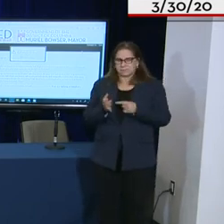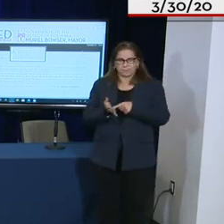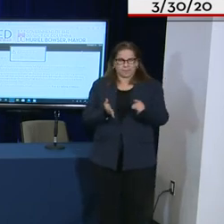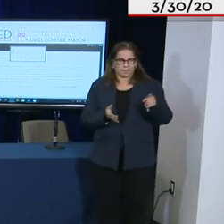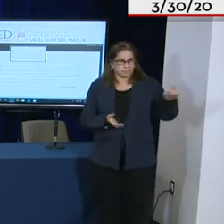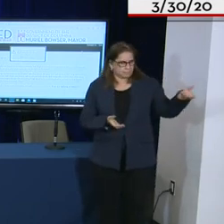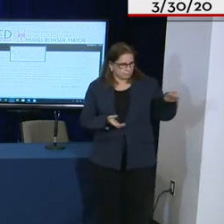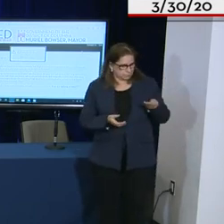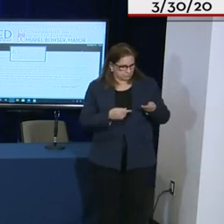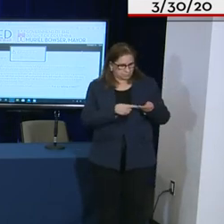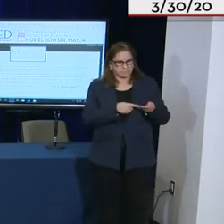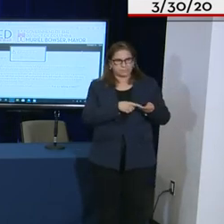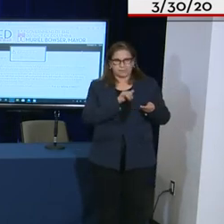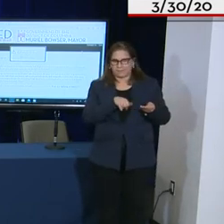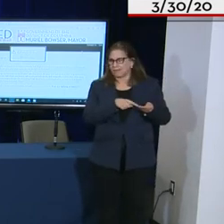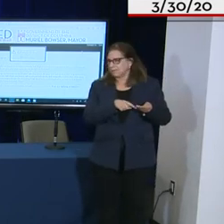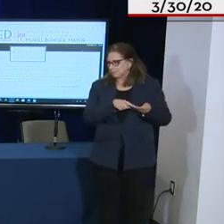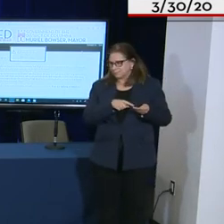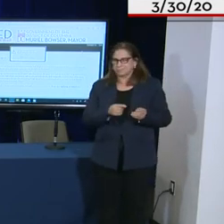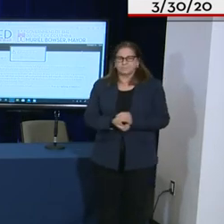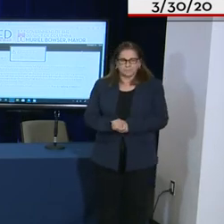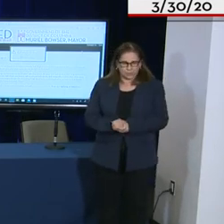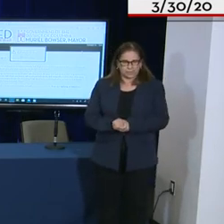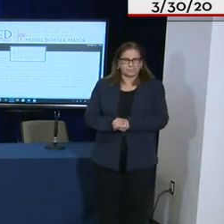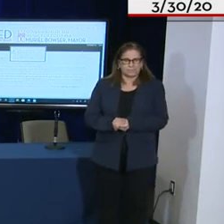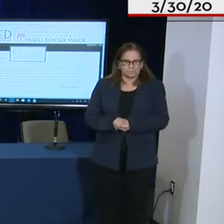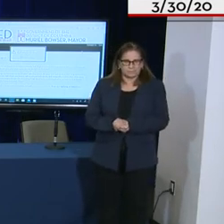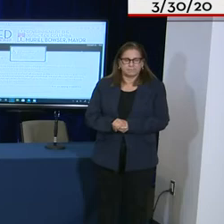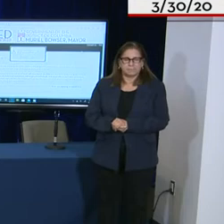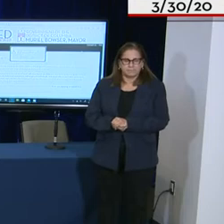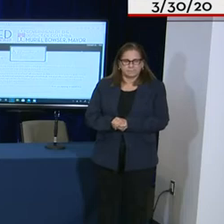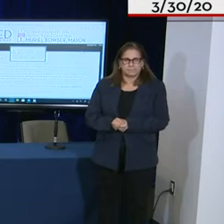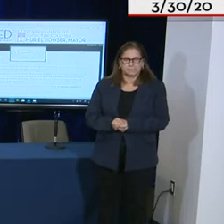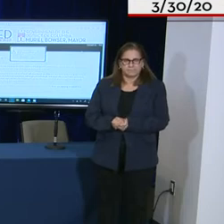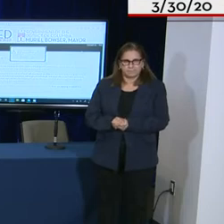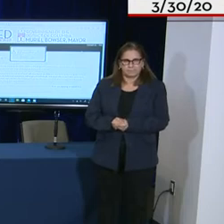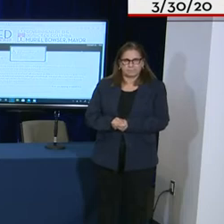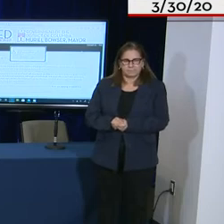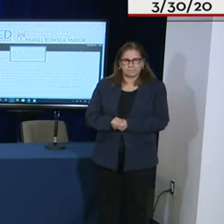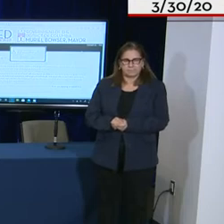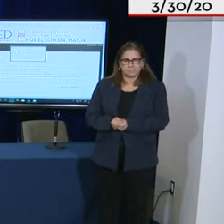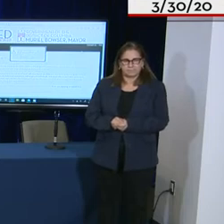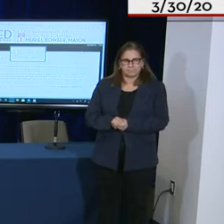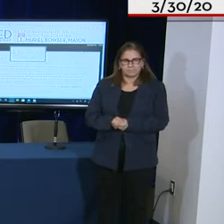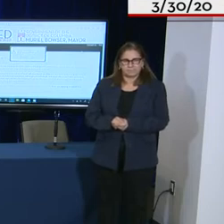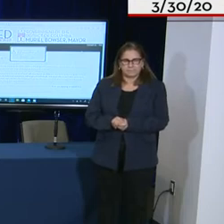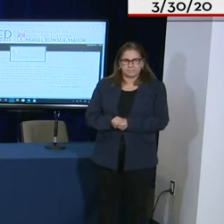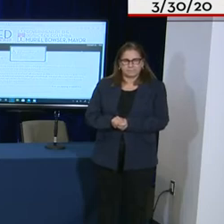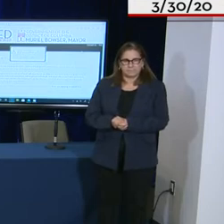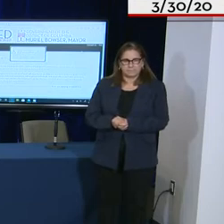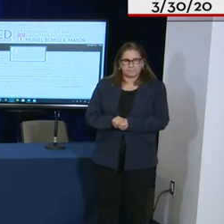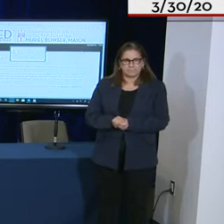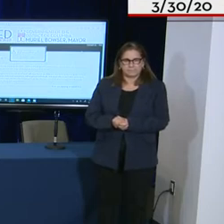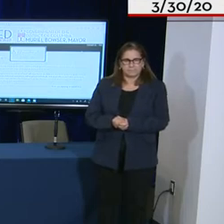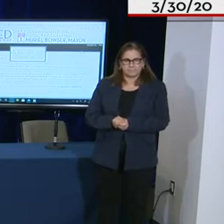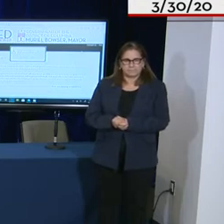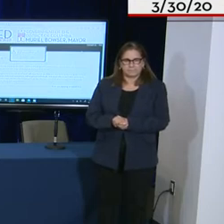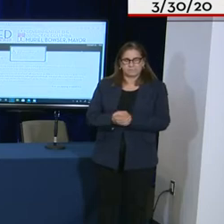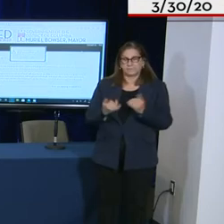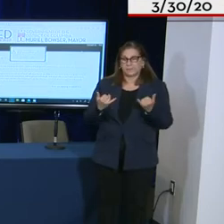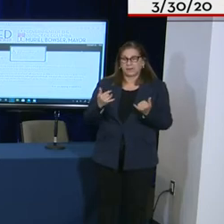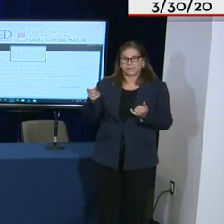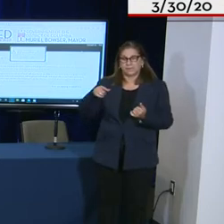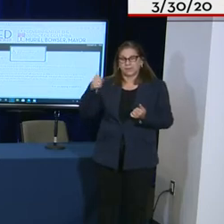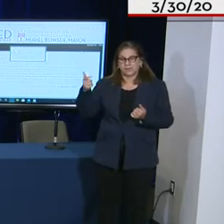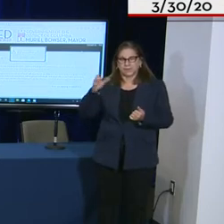was received. But it could be retroactive, yes. All right, we're going to go to Caroline in Ward 3. Caroline, you are